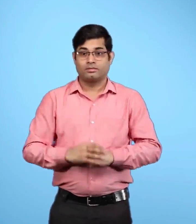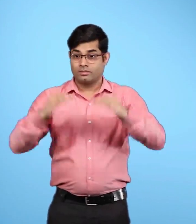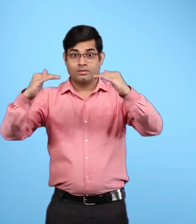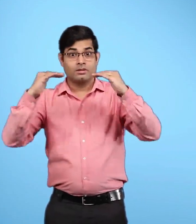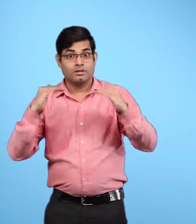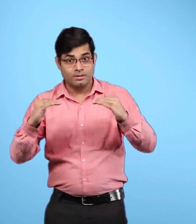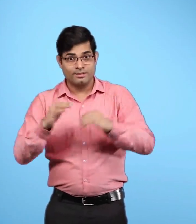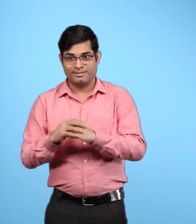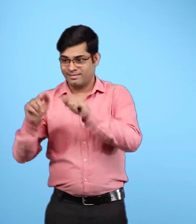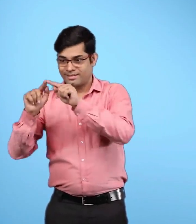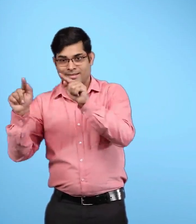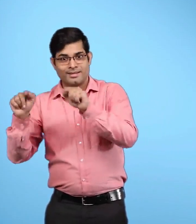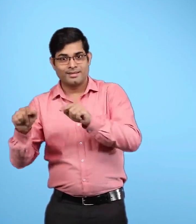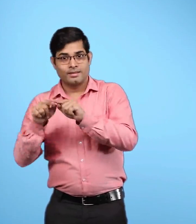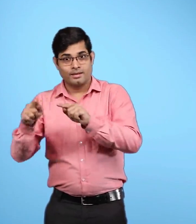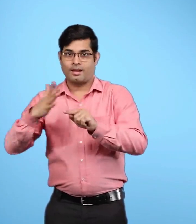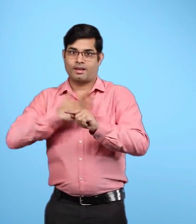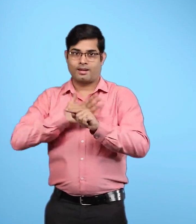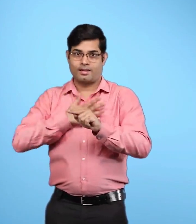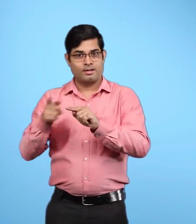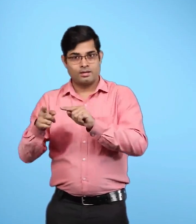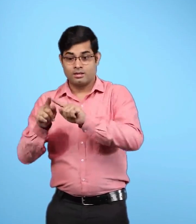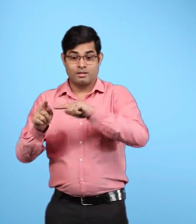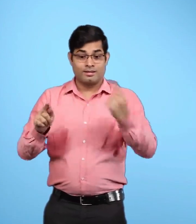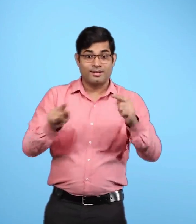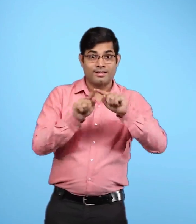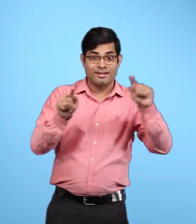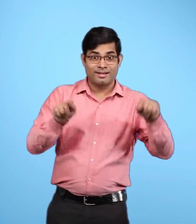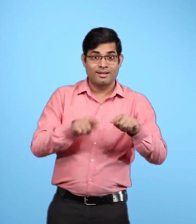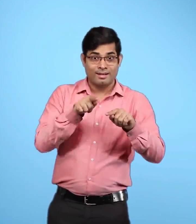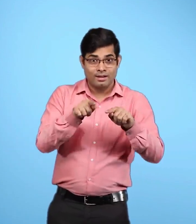Row 4. Column 1 has picture of green square box,